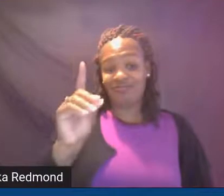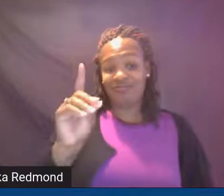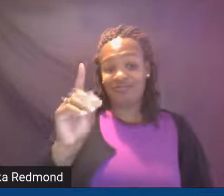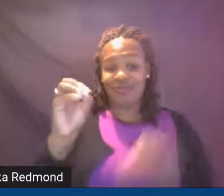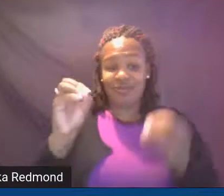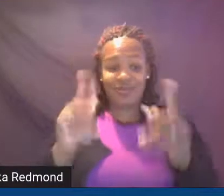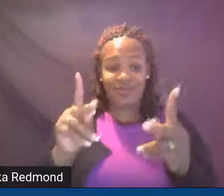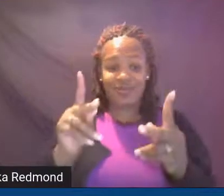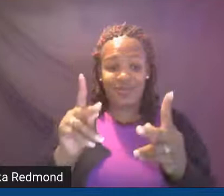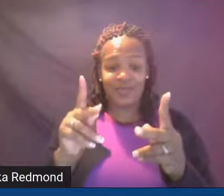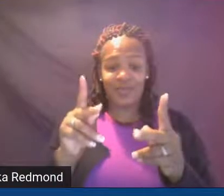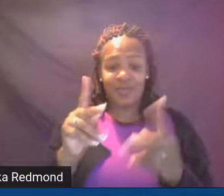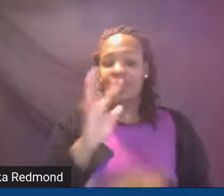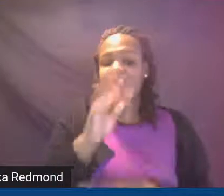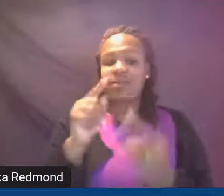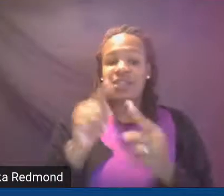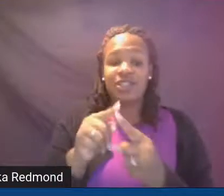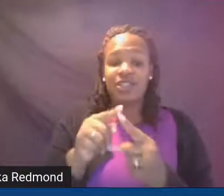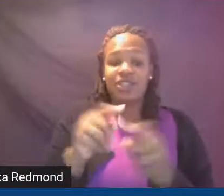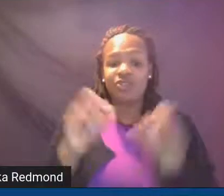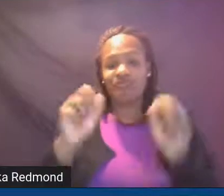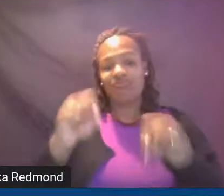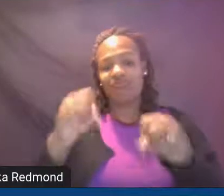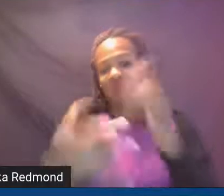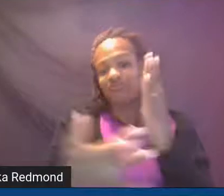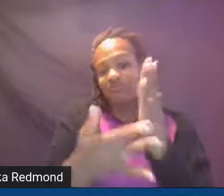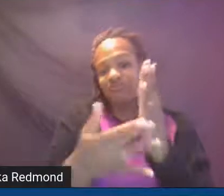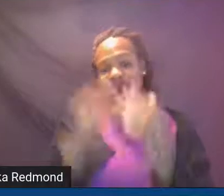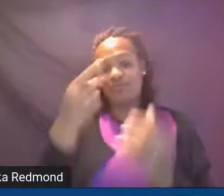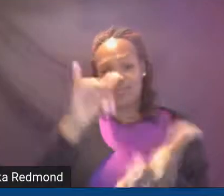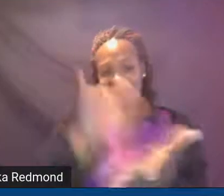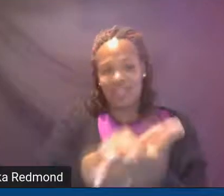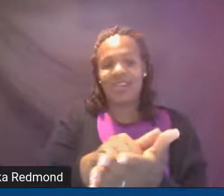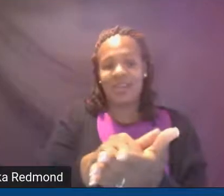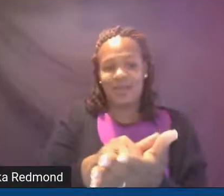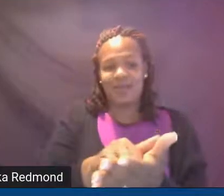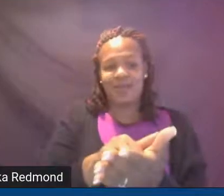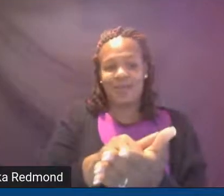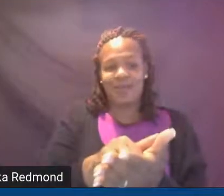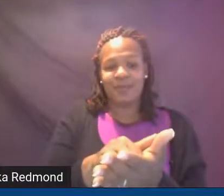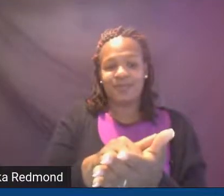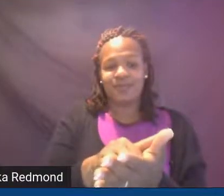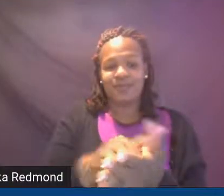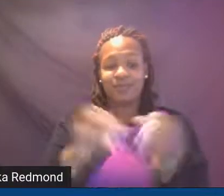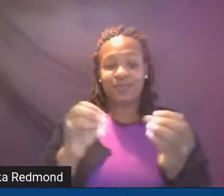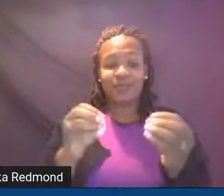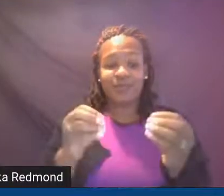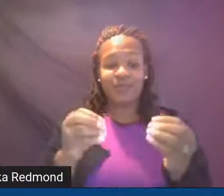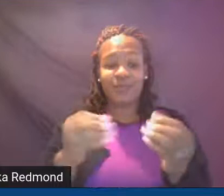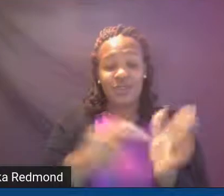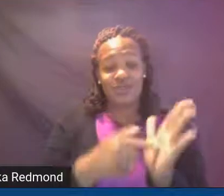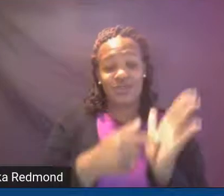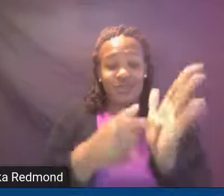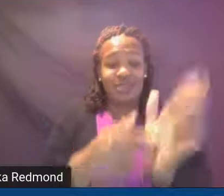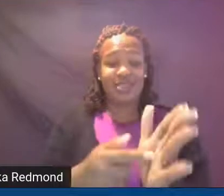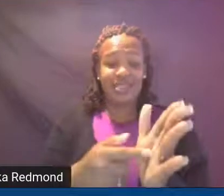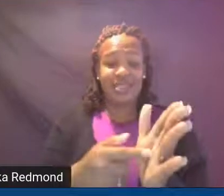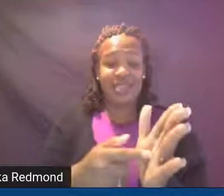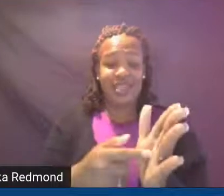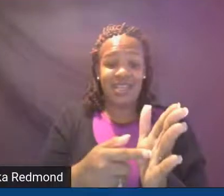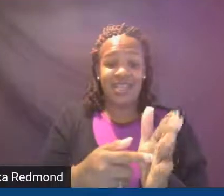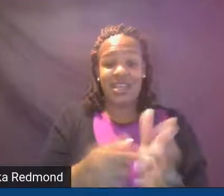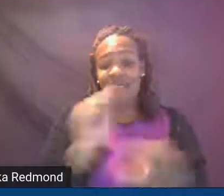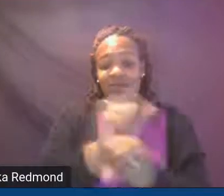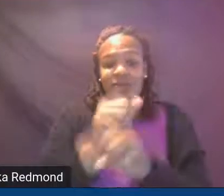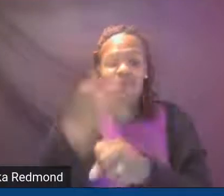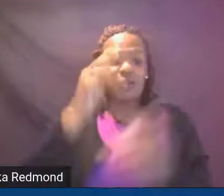speaks to the ability for technology to do just that, present opportunity for people who heretofore have not had it. And the challenge that we